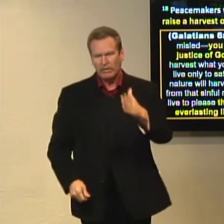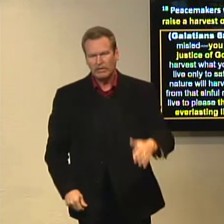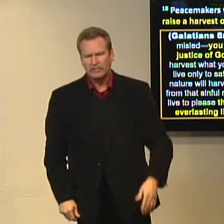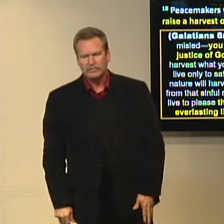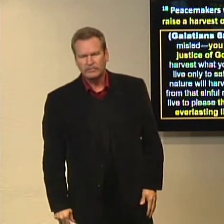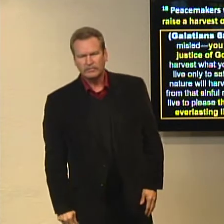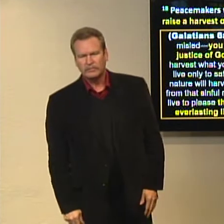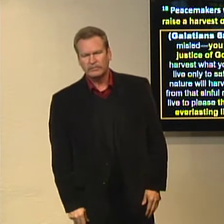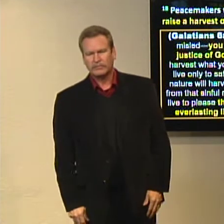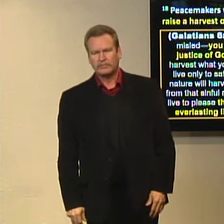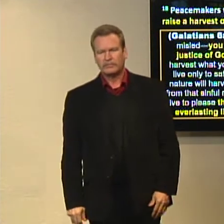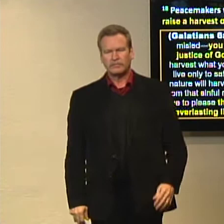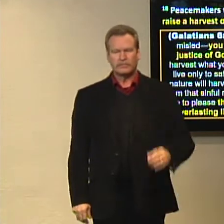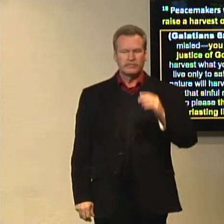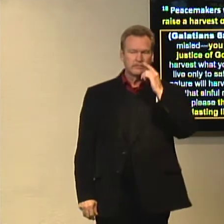lives.